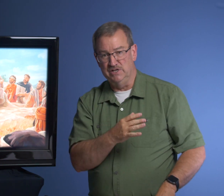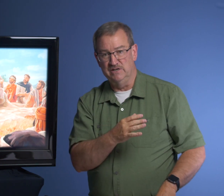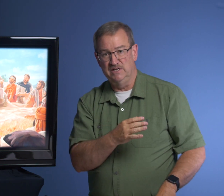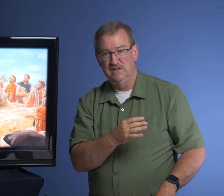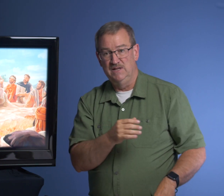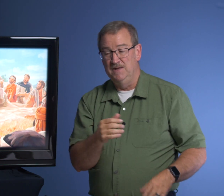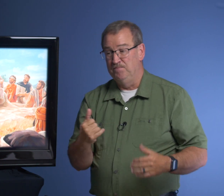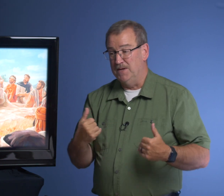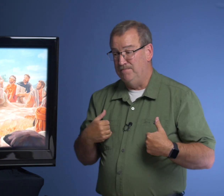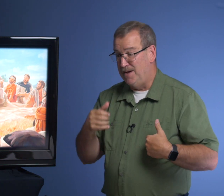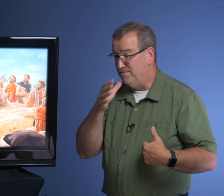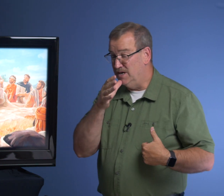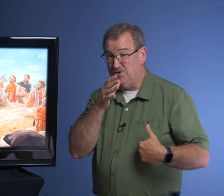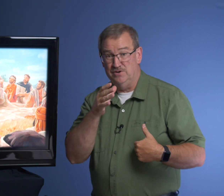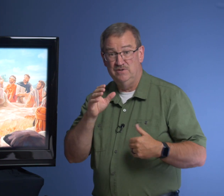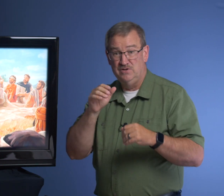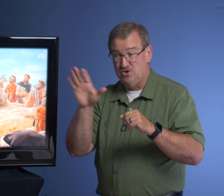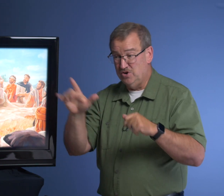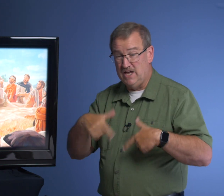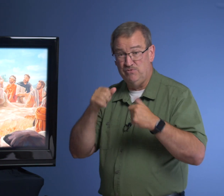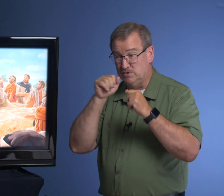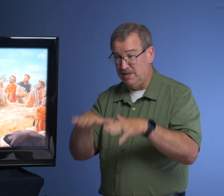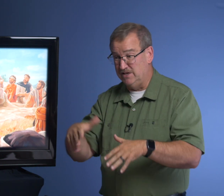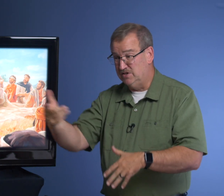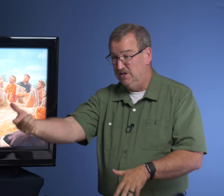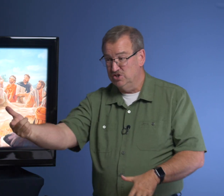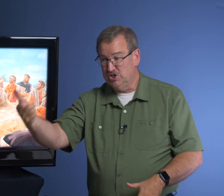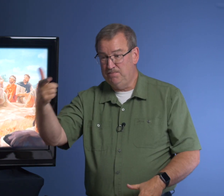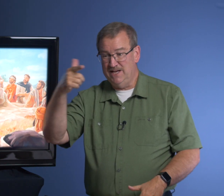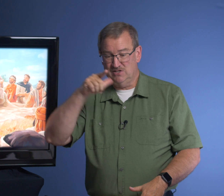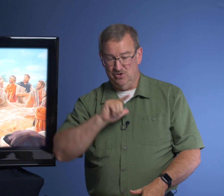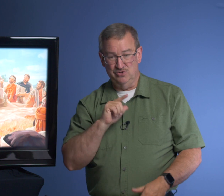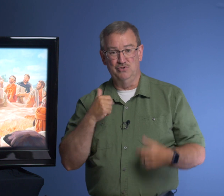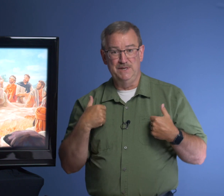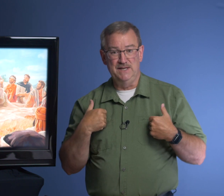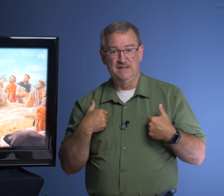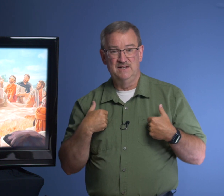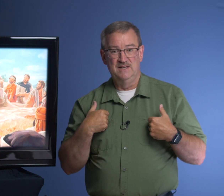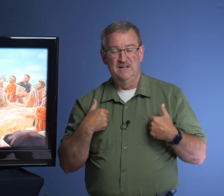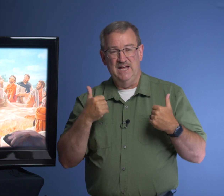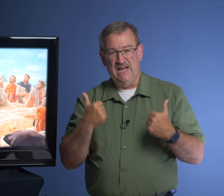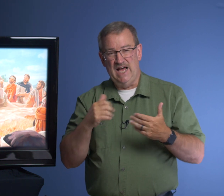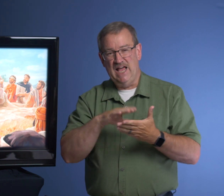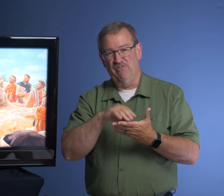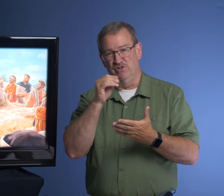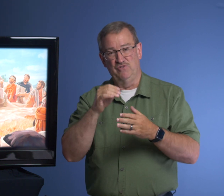missionary. My mother, her life was blessed. She passed it on to me. And I have learned from